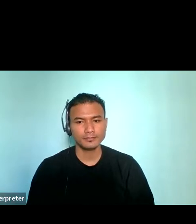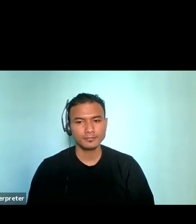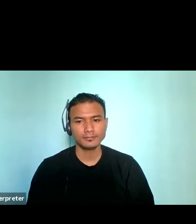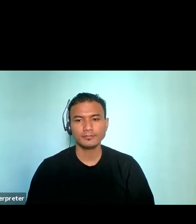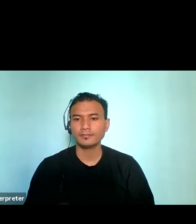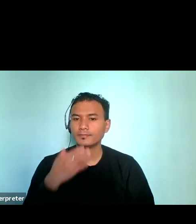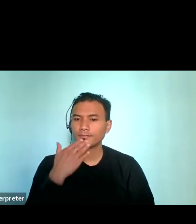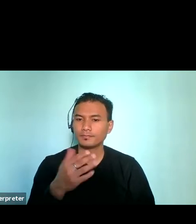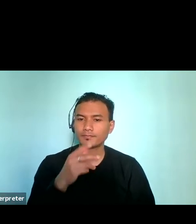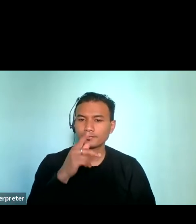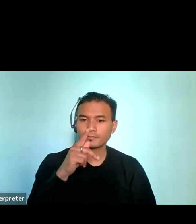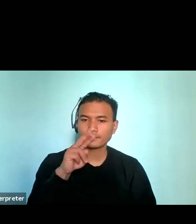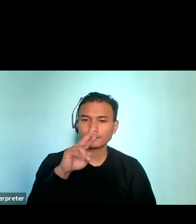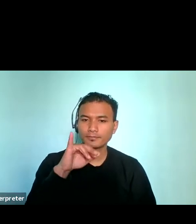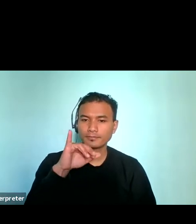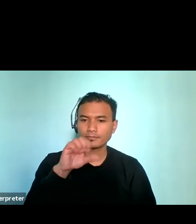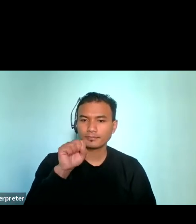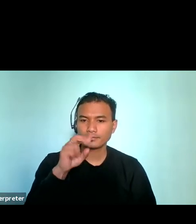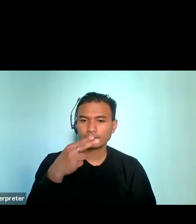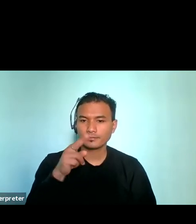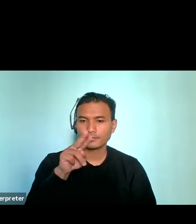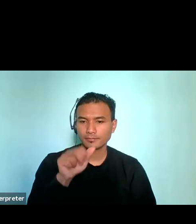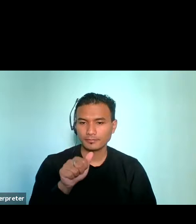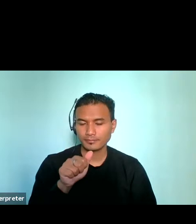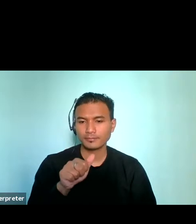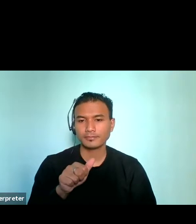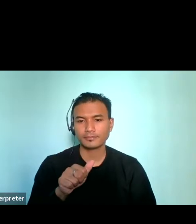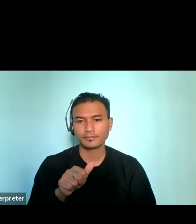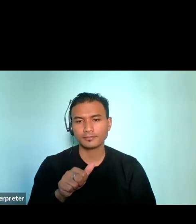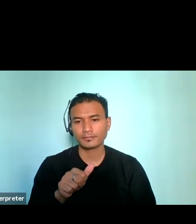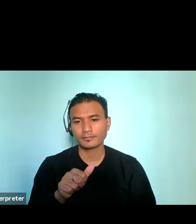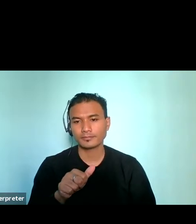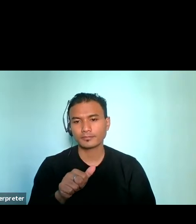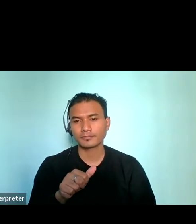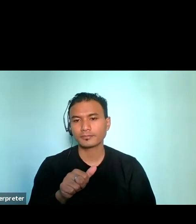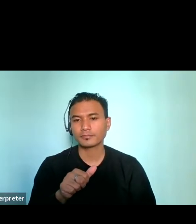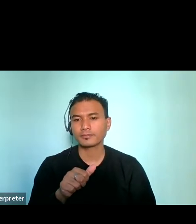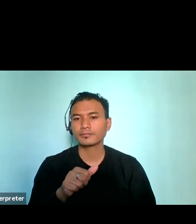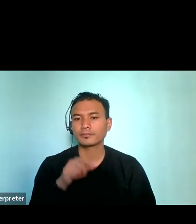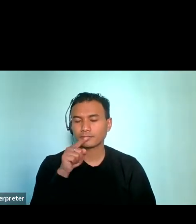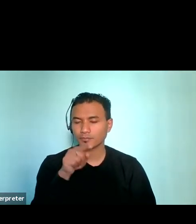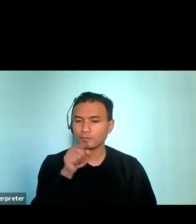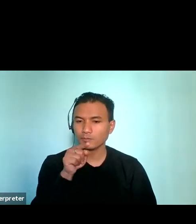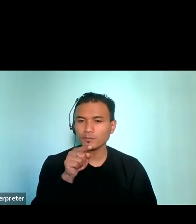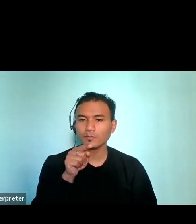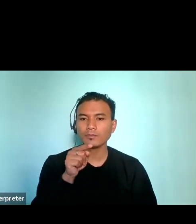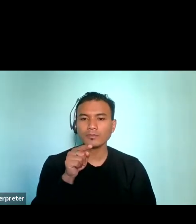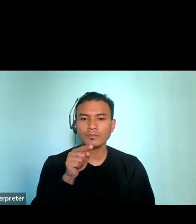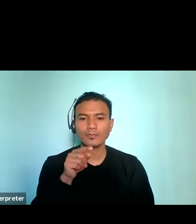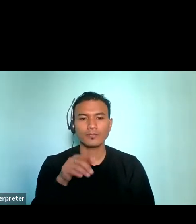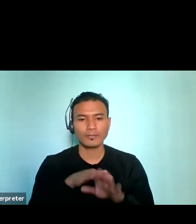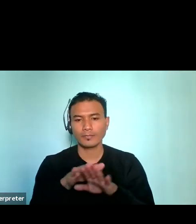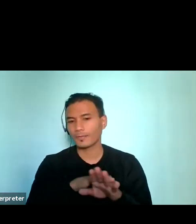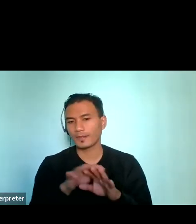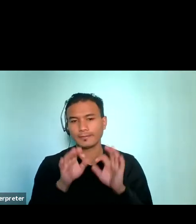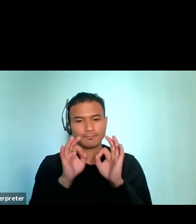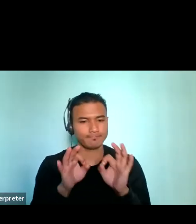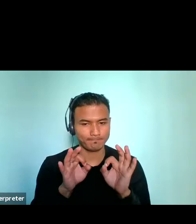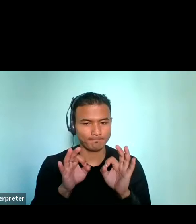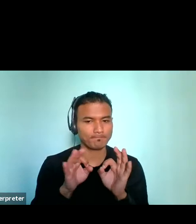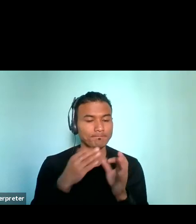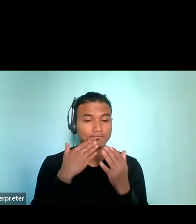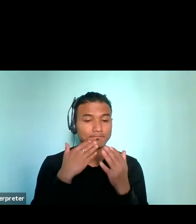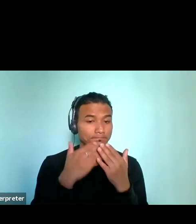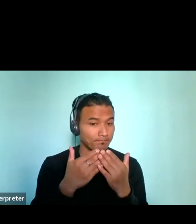Thank you, Krishna. Thank you. That was, yes, can you can hear me. That was very interesting. Thanks a